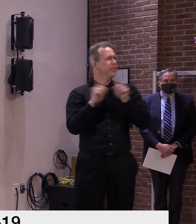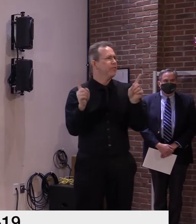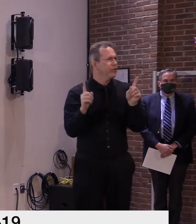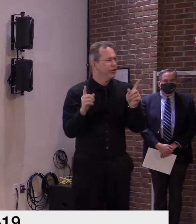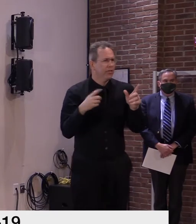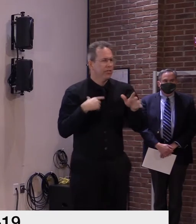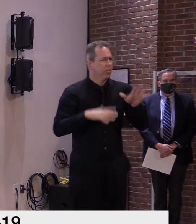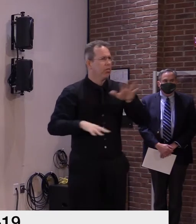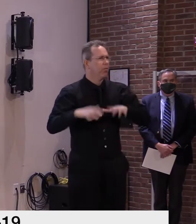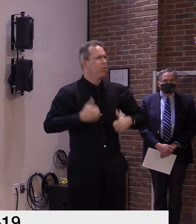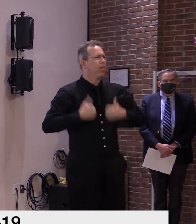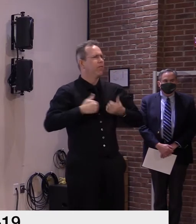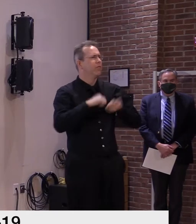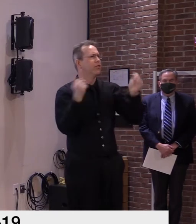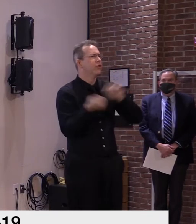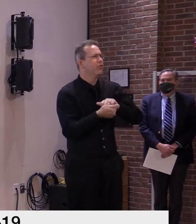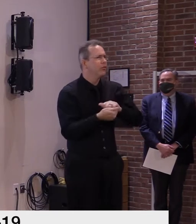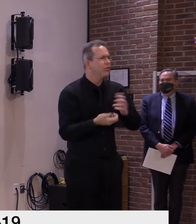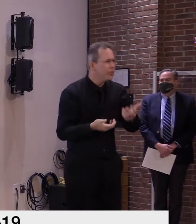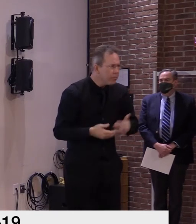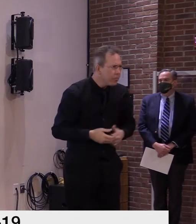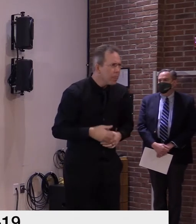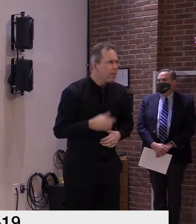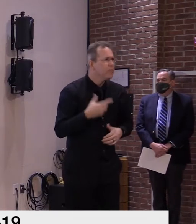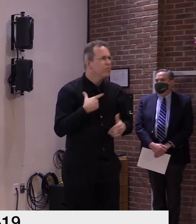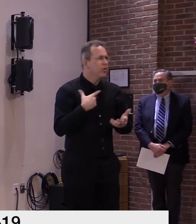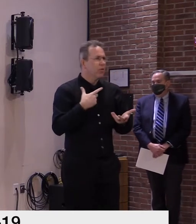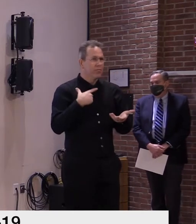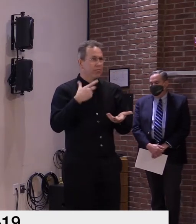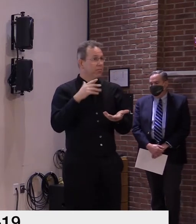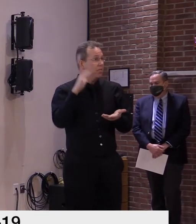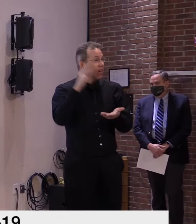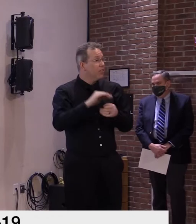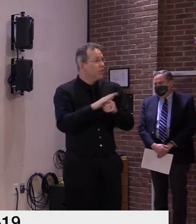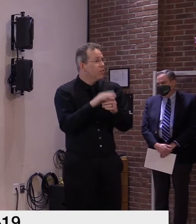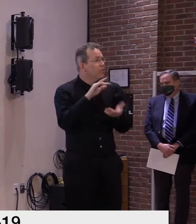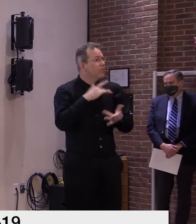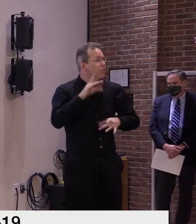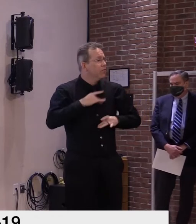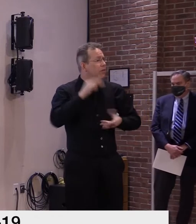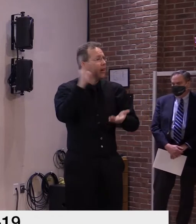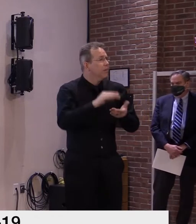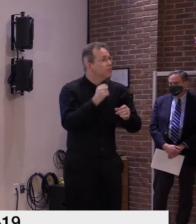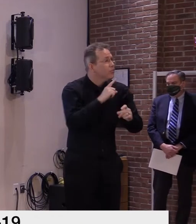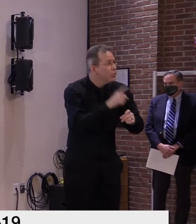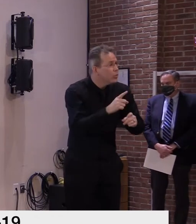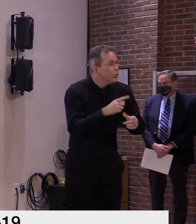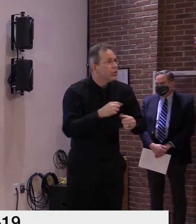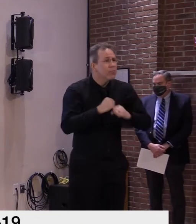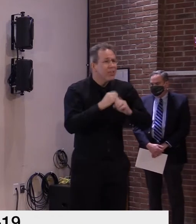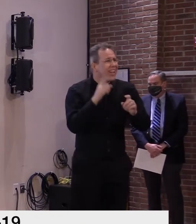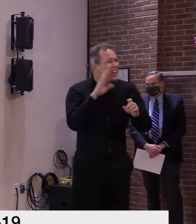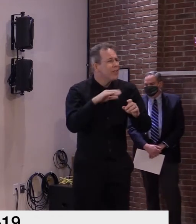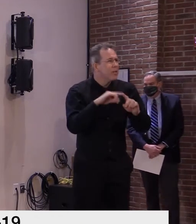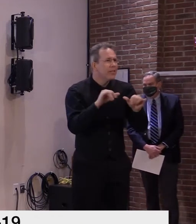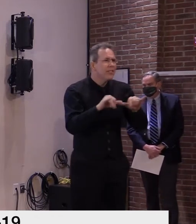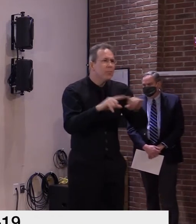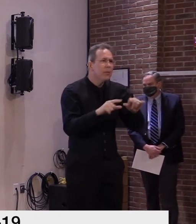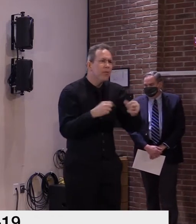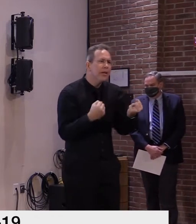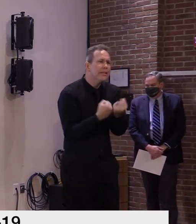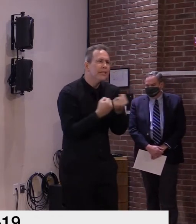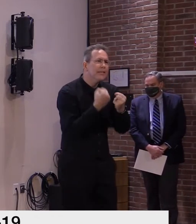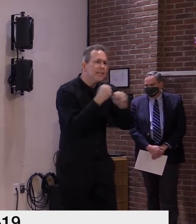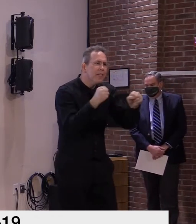and buffering risk for children, we think about promoting protective factors, social connections,